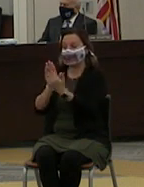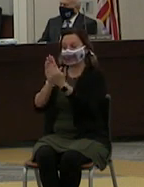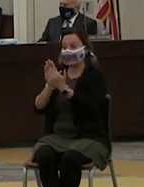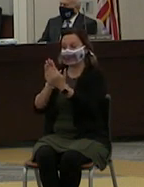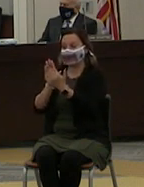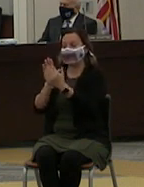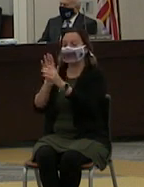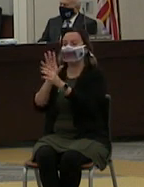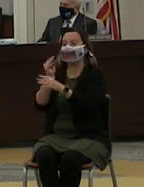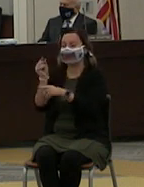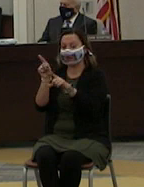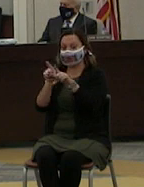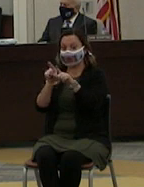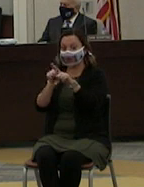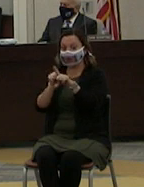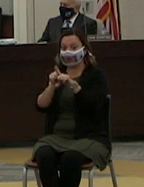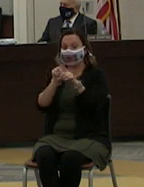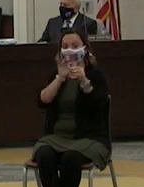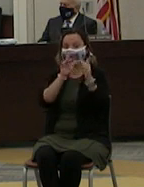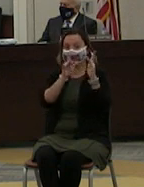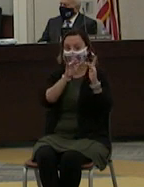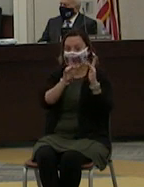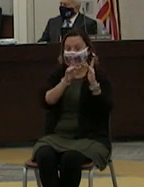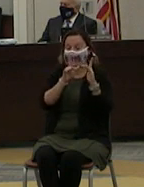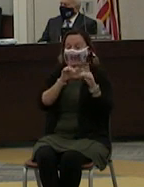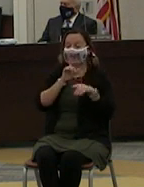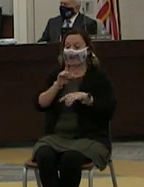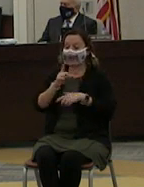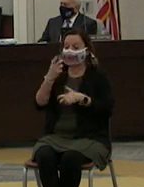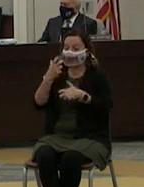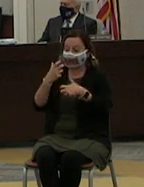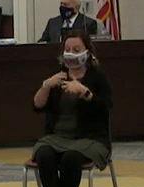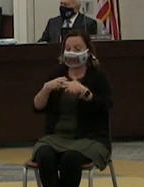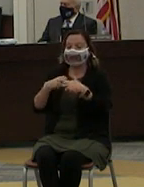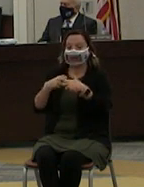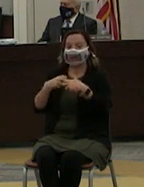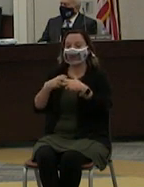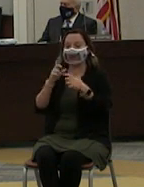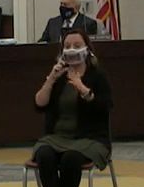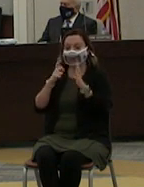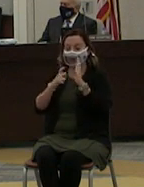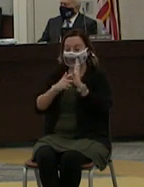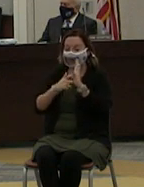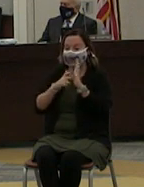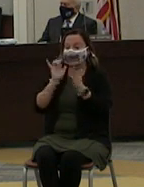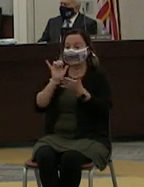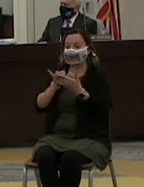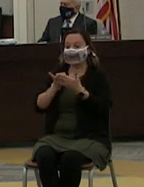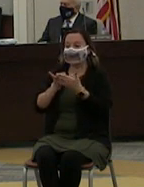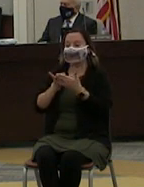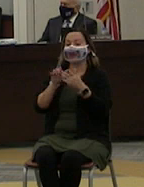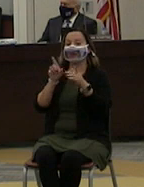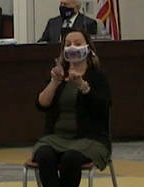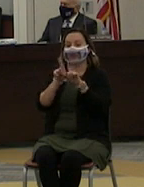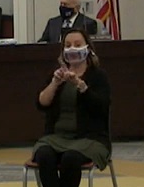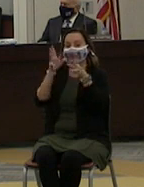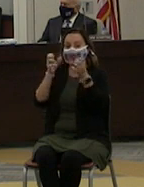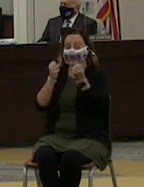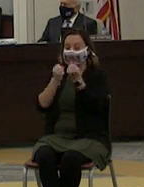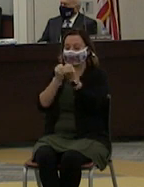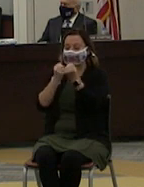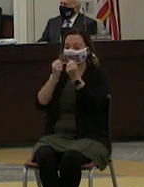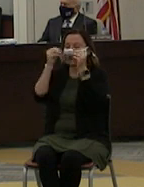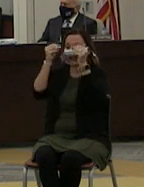home. That is a difficult model of instruction, and so I think we recognize that, and we want to support our teachers to do that as well as they possibly